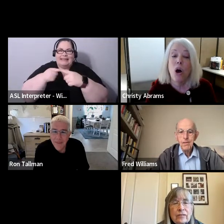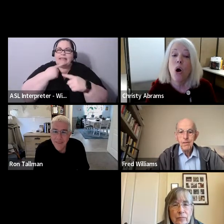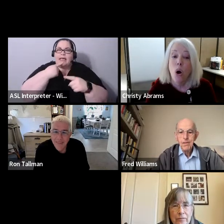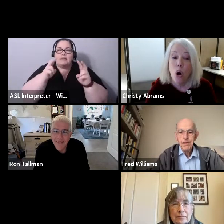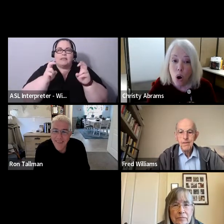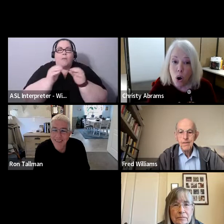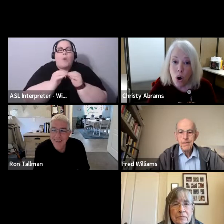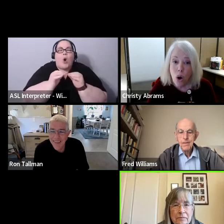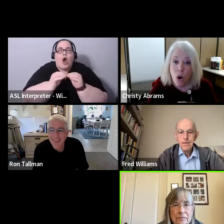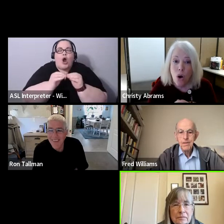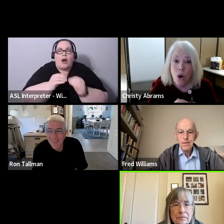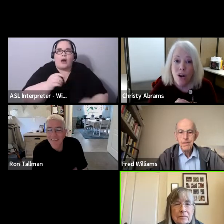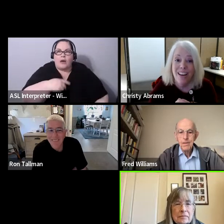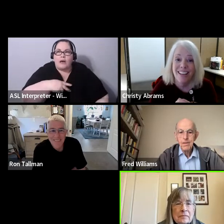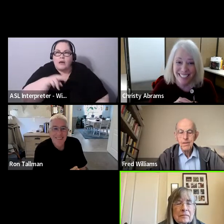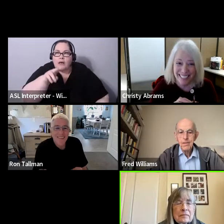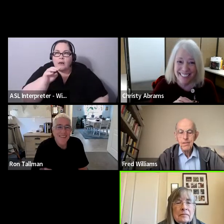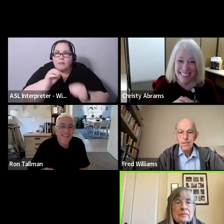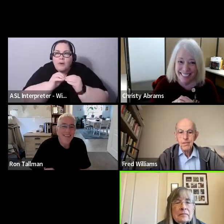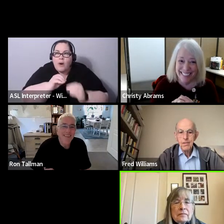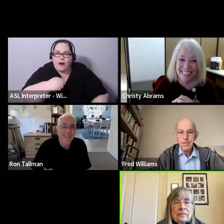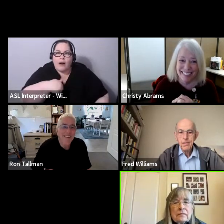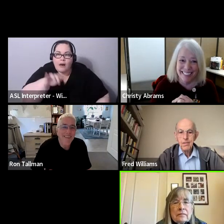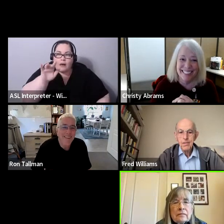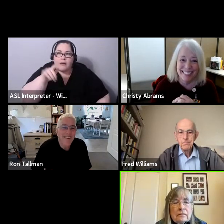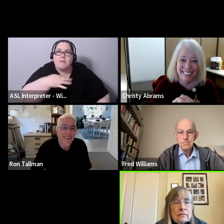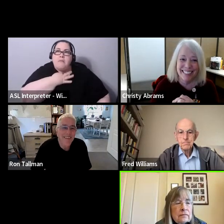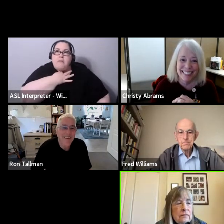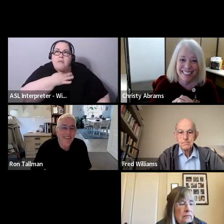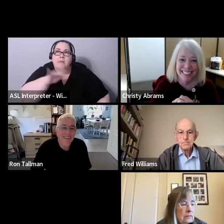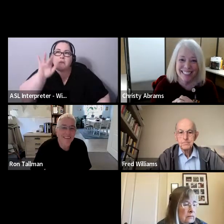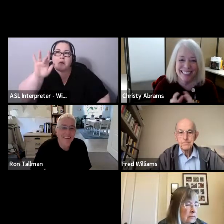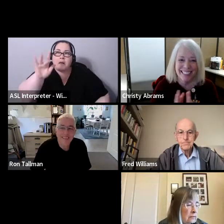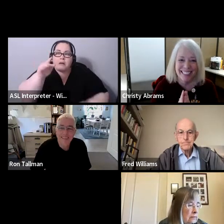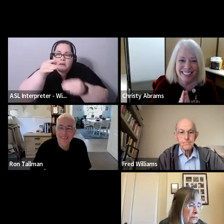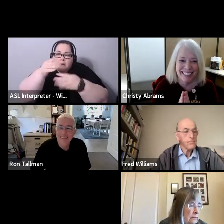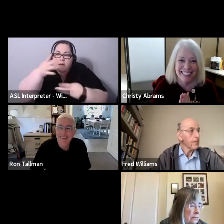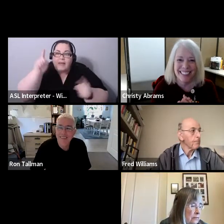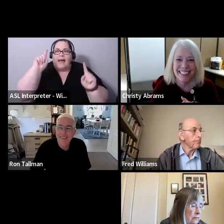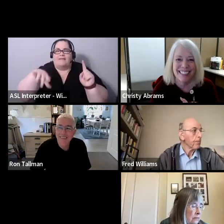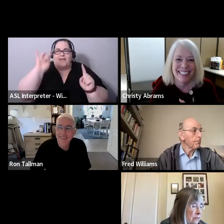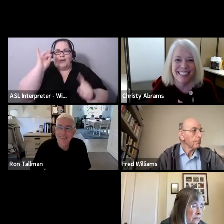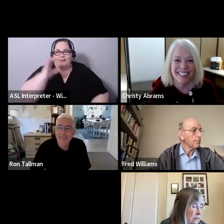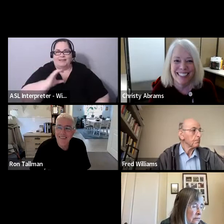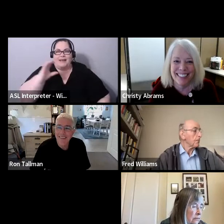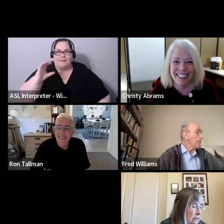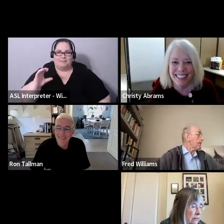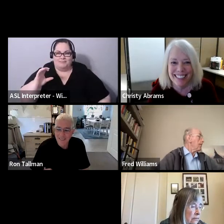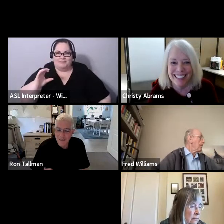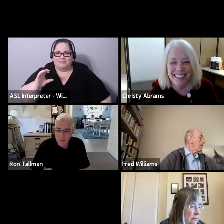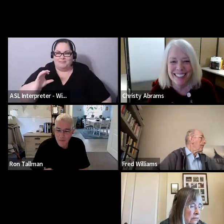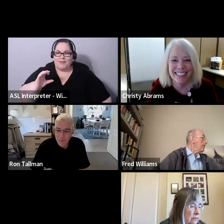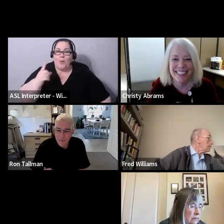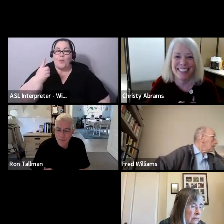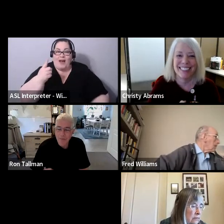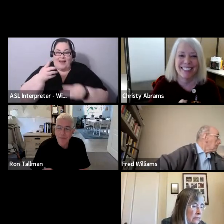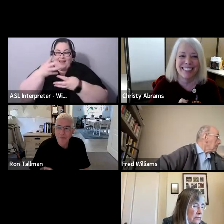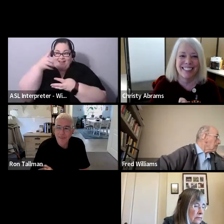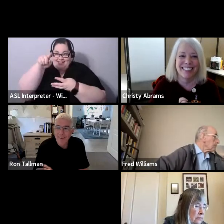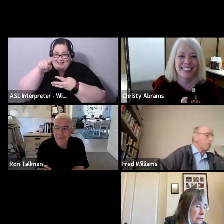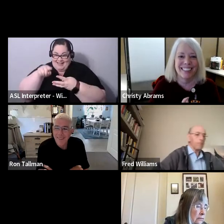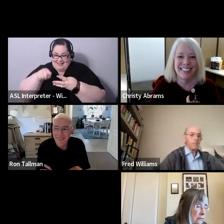more. I hit that more button, and I now have, and see, one of the prompts came up